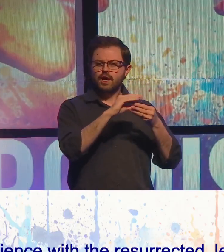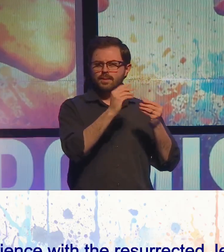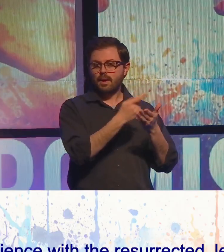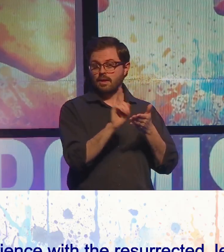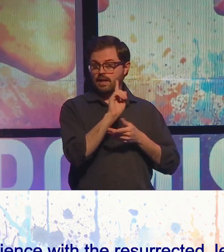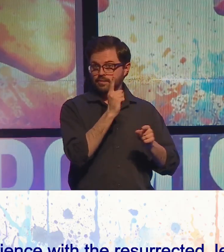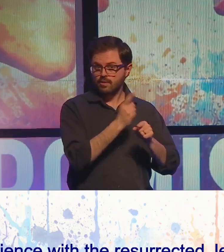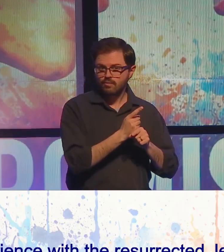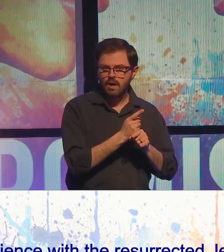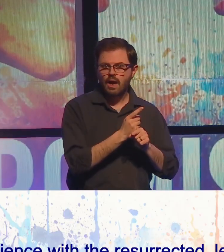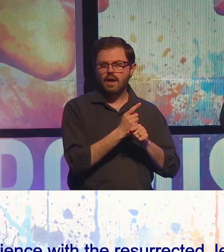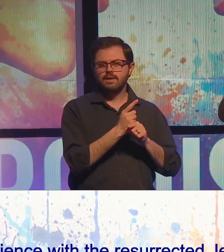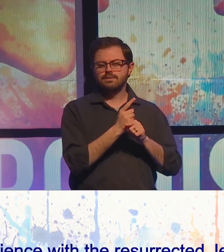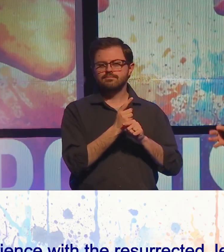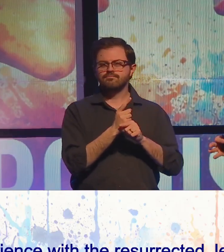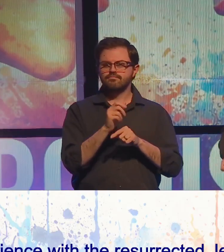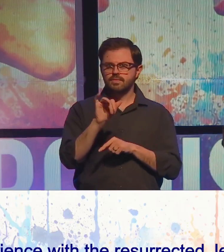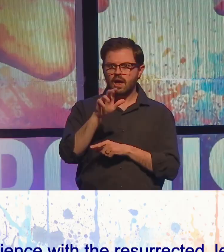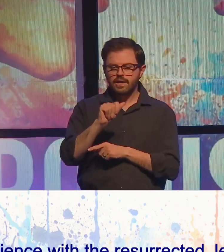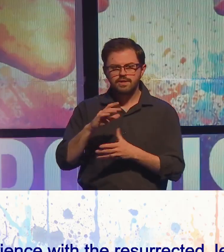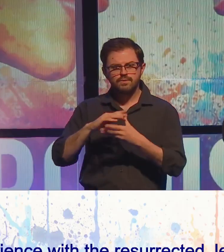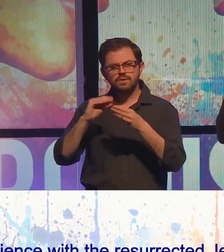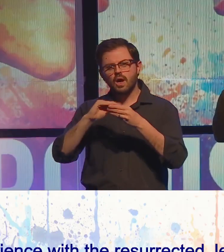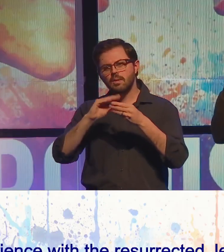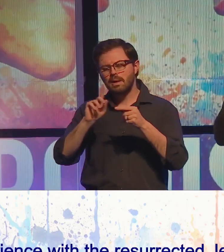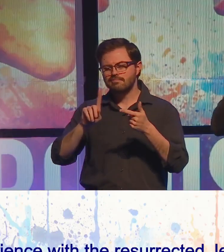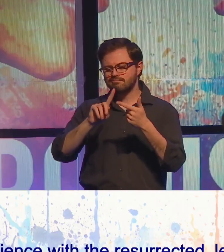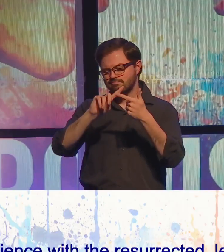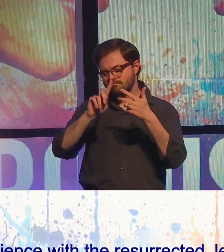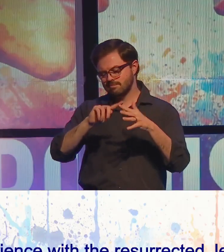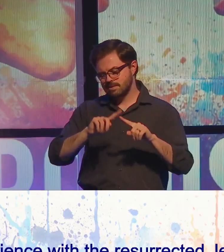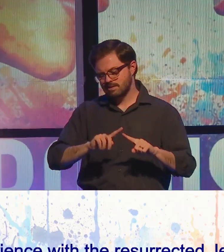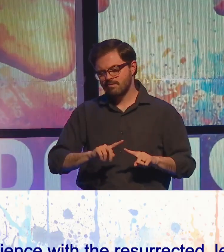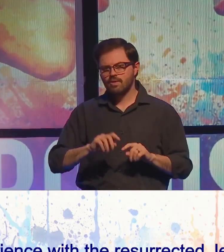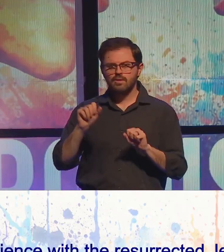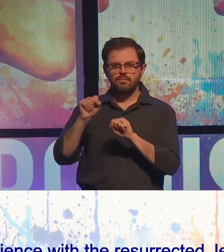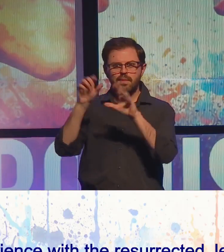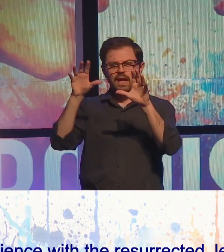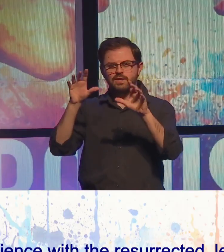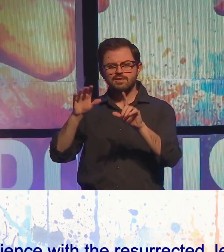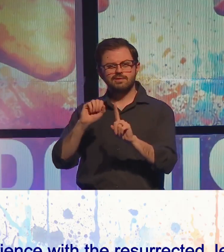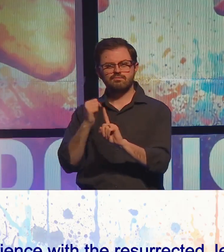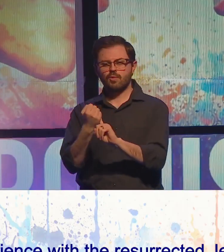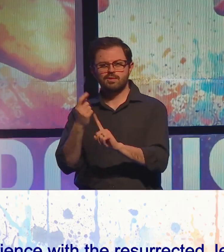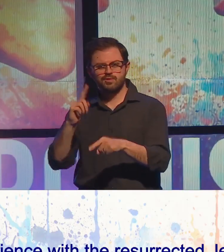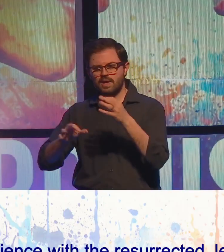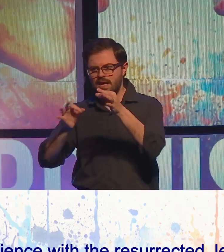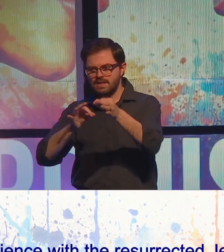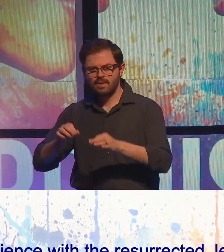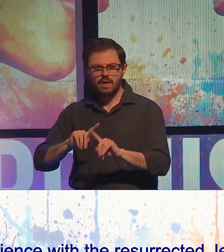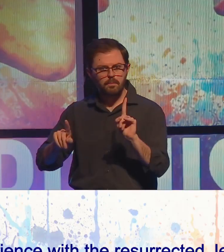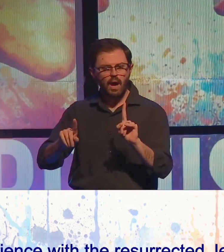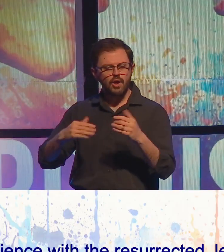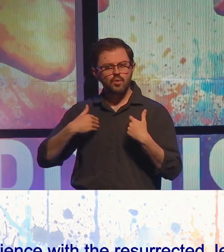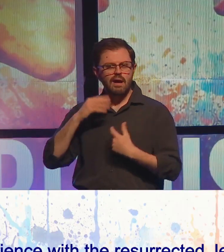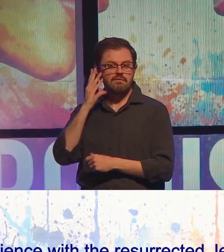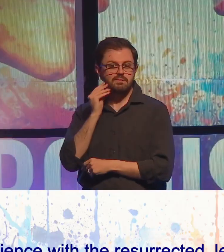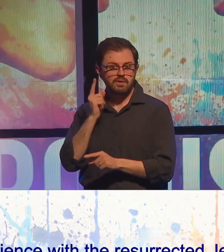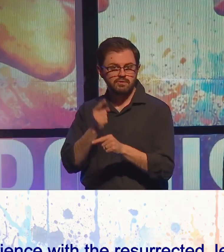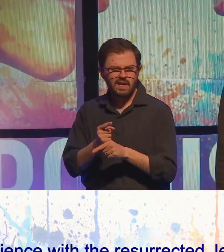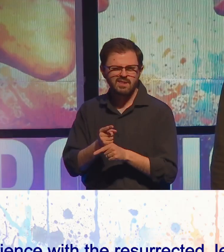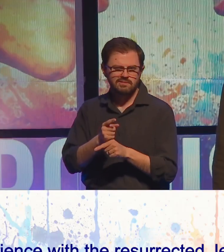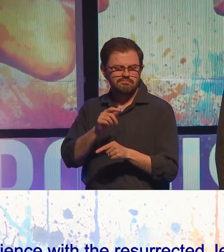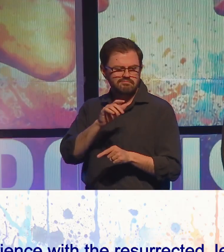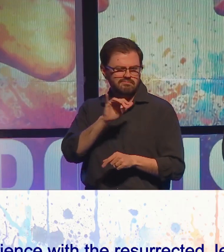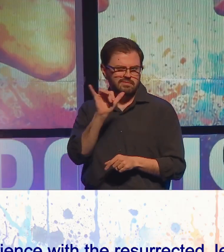about it. She's giving us these magic moments that we just can't explain. The experience is there. And I wonder if the disciples, when Jesus shows